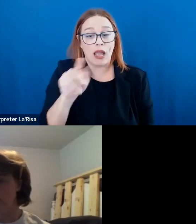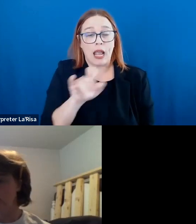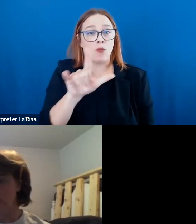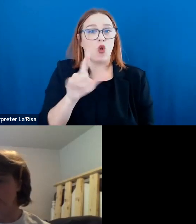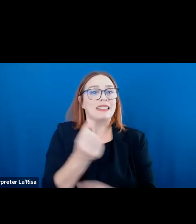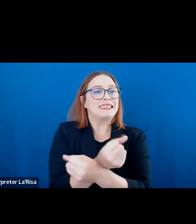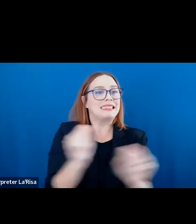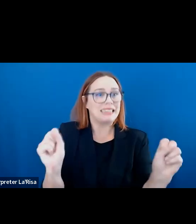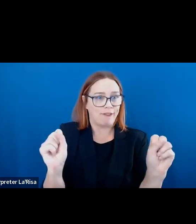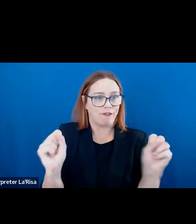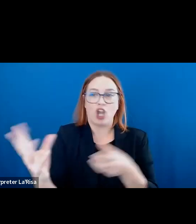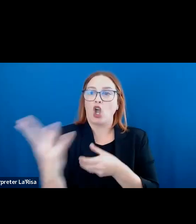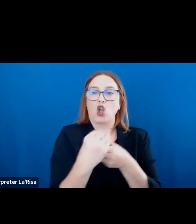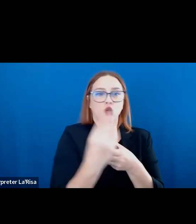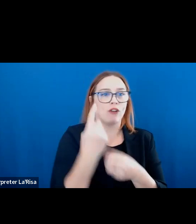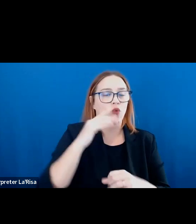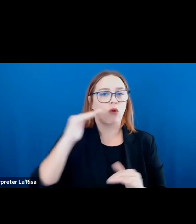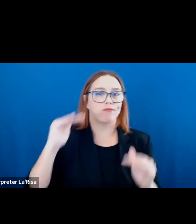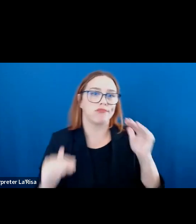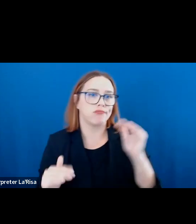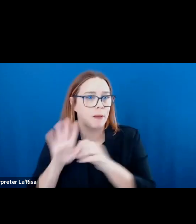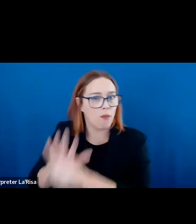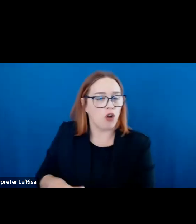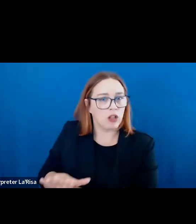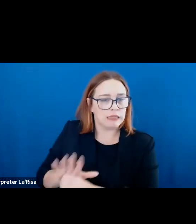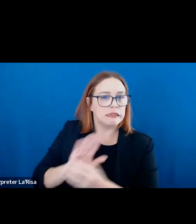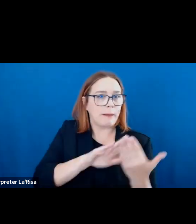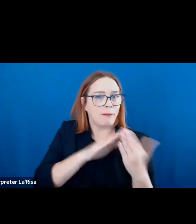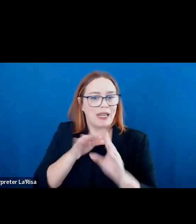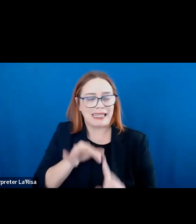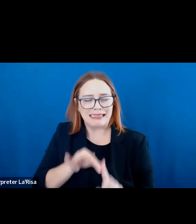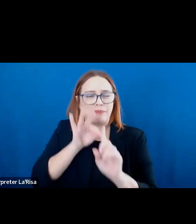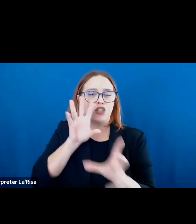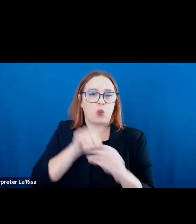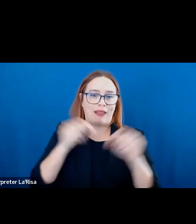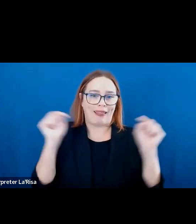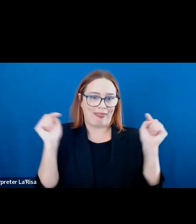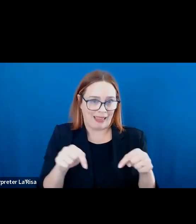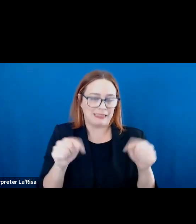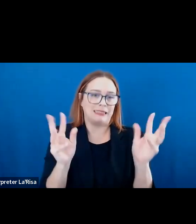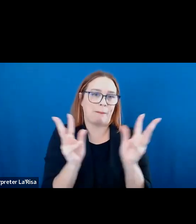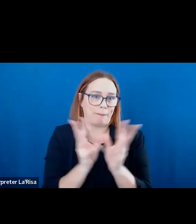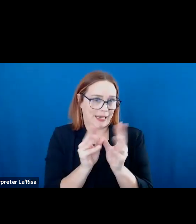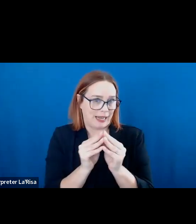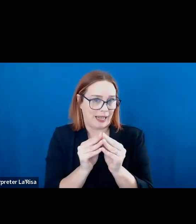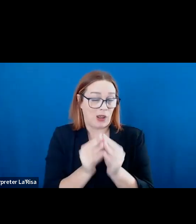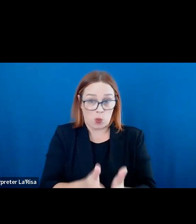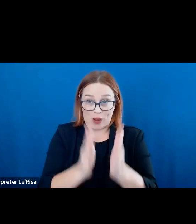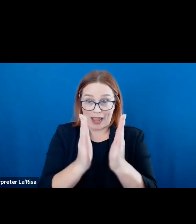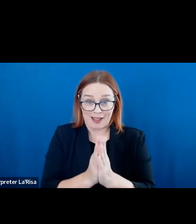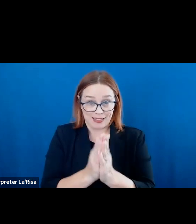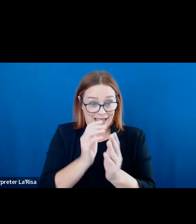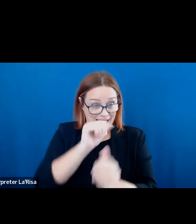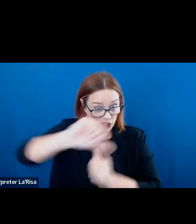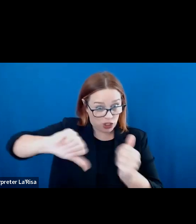communities, especially inside of this meeting. We ask that everyone present in the session today treat